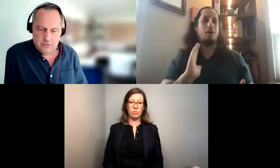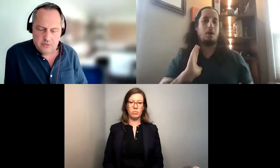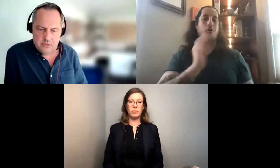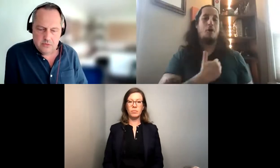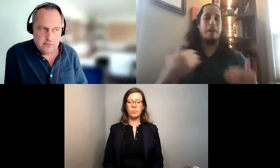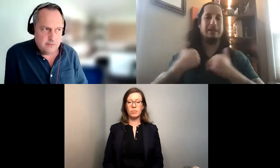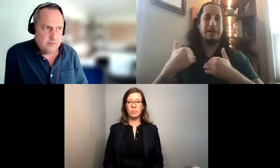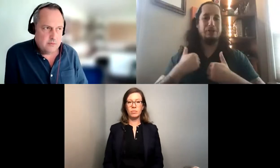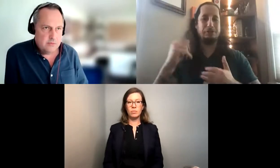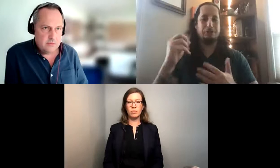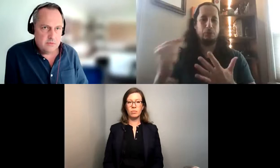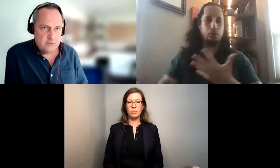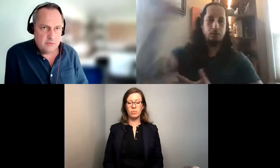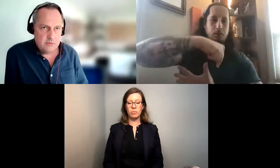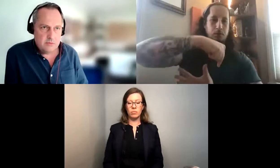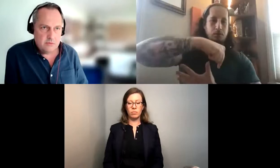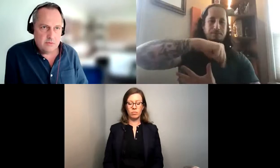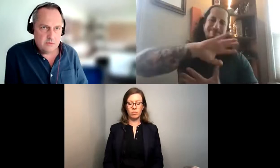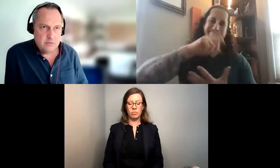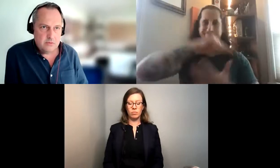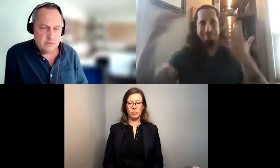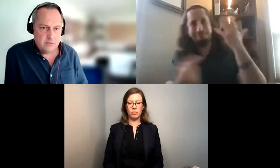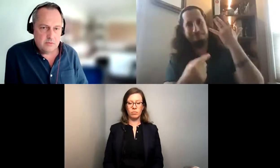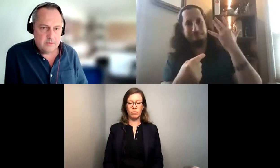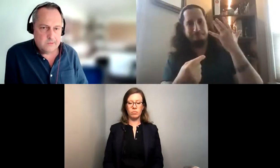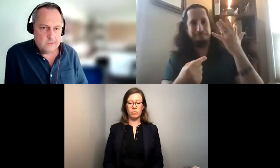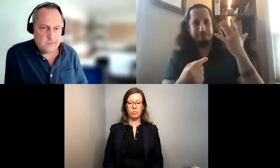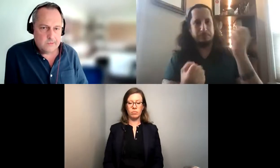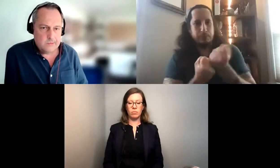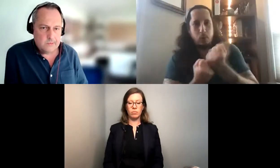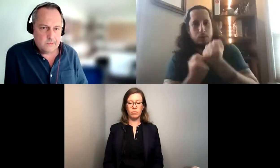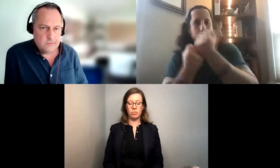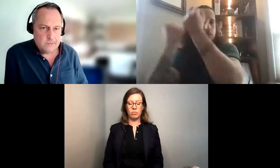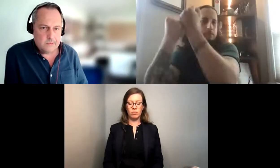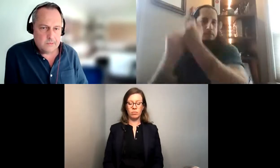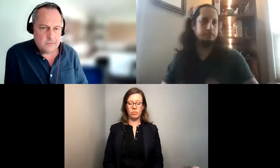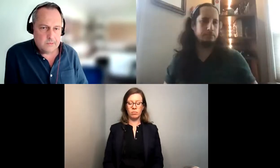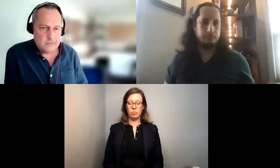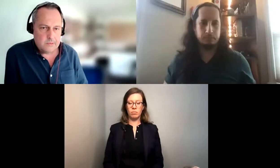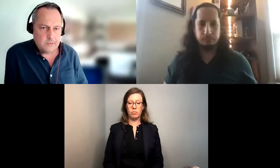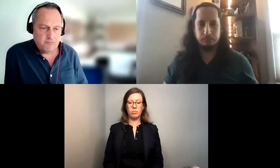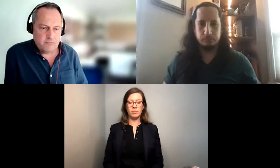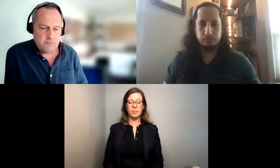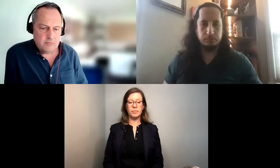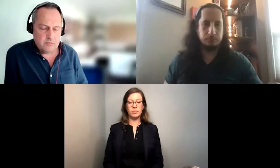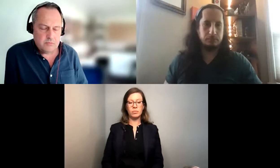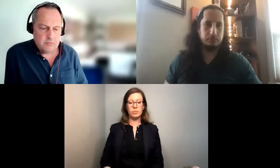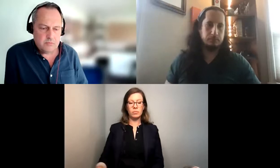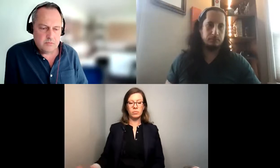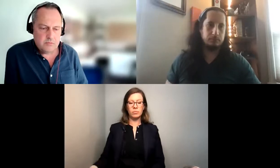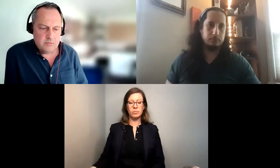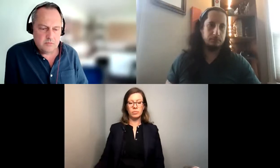you to recruit from. So what are our obligations then? Seemingly we have to start